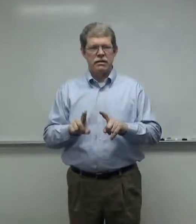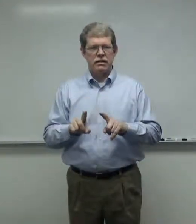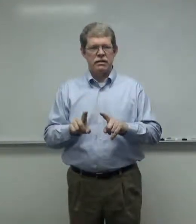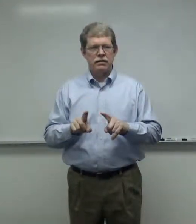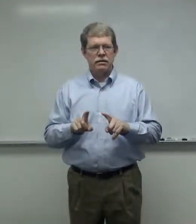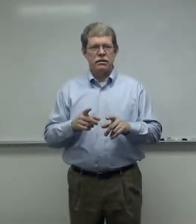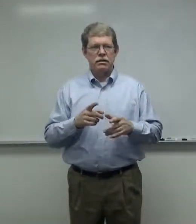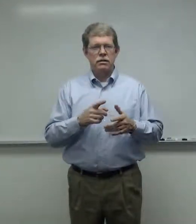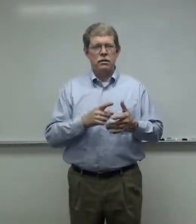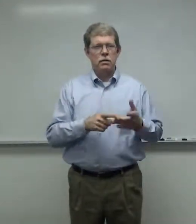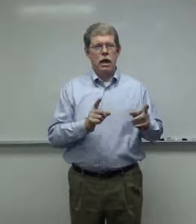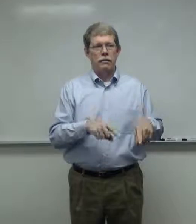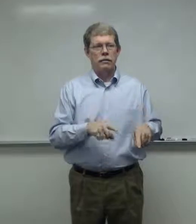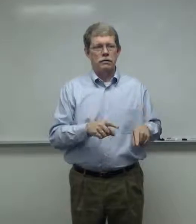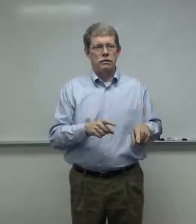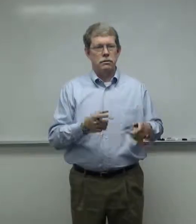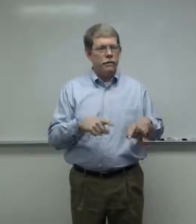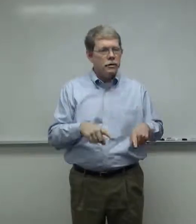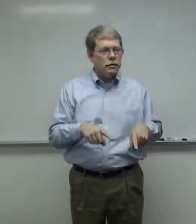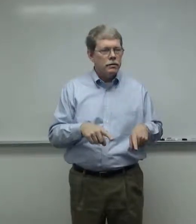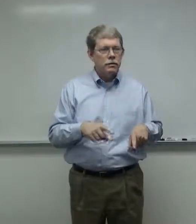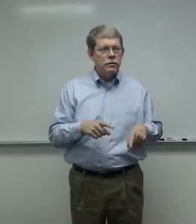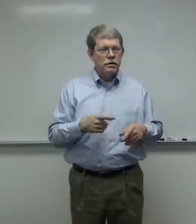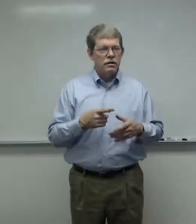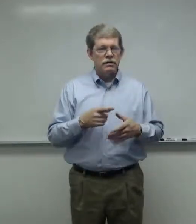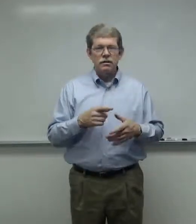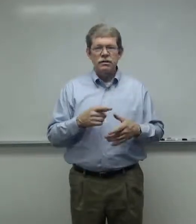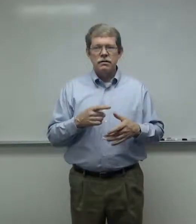Is it like what's happening? Do y'all still say that?